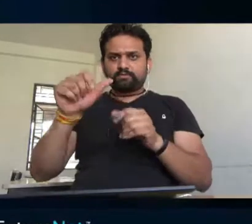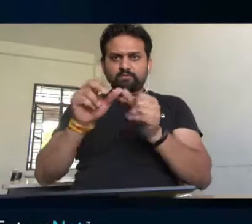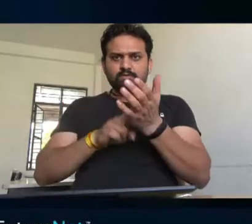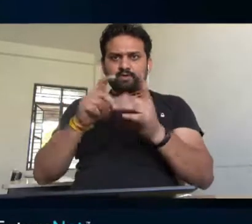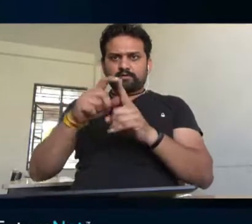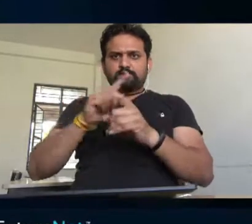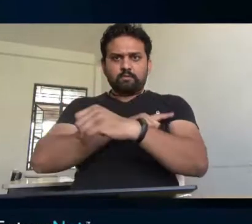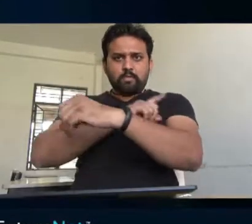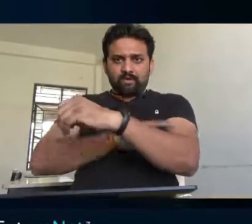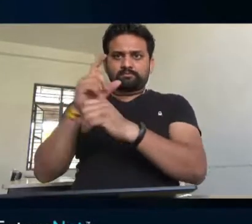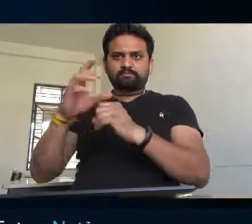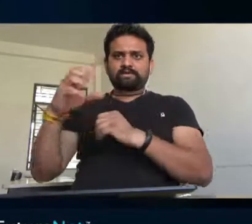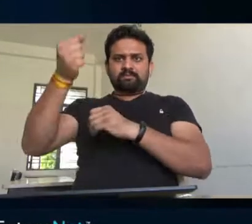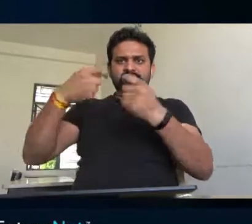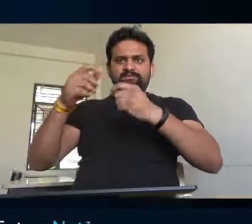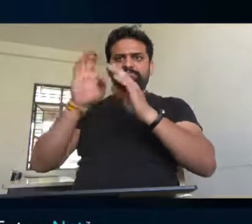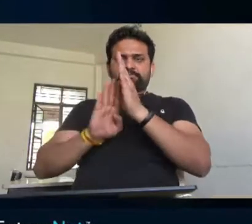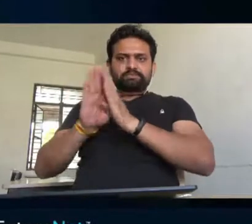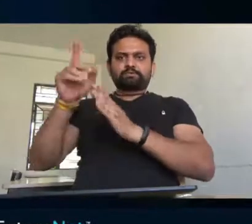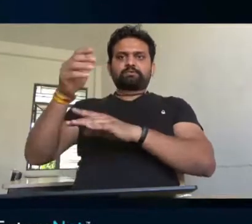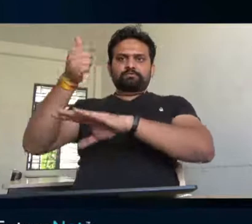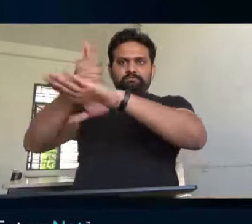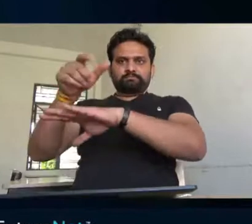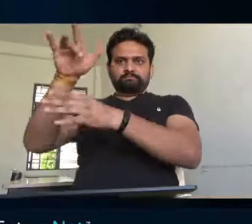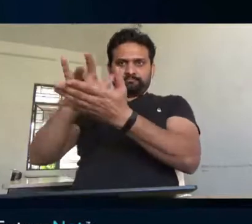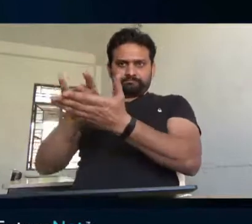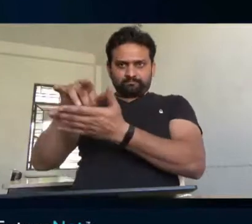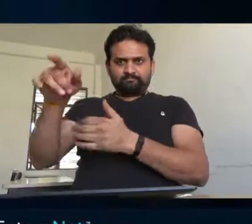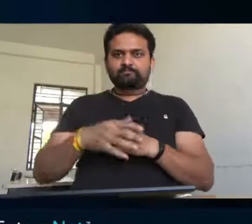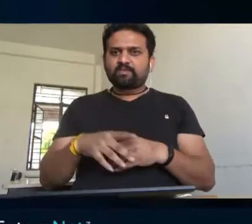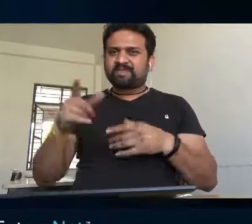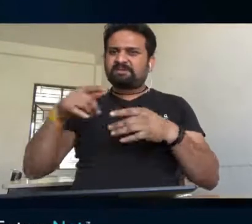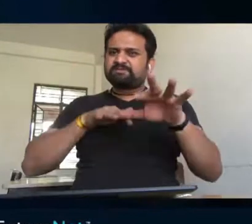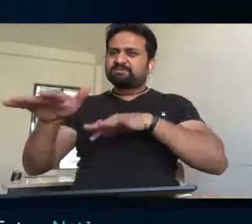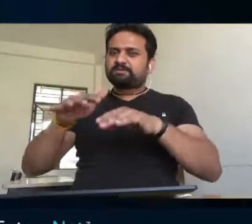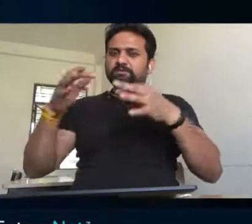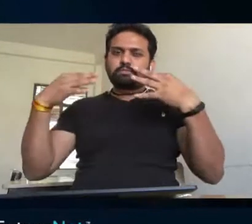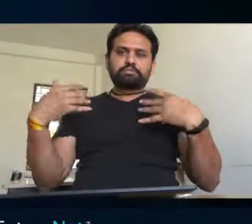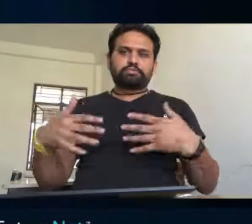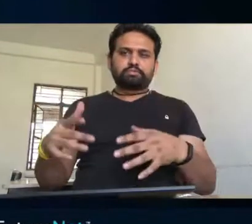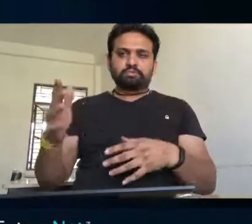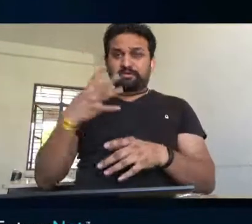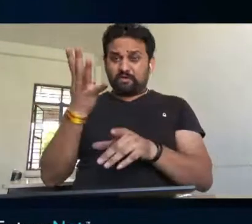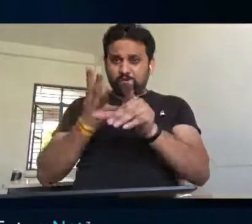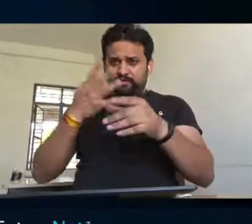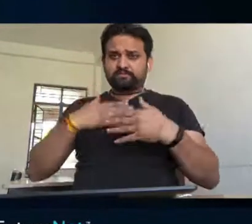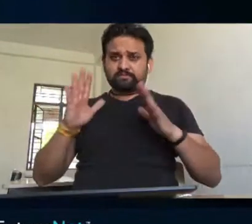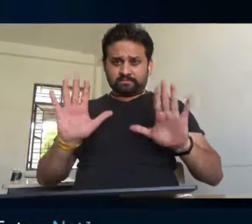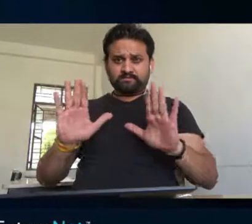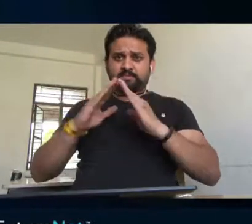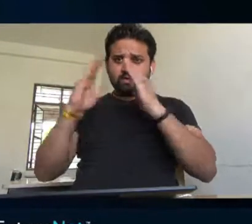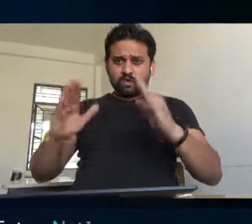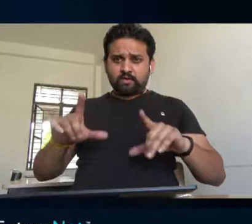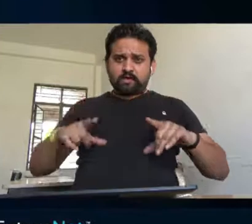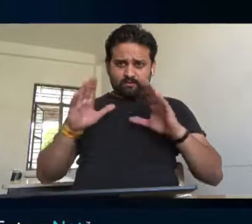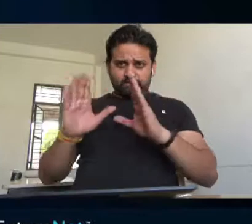time here. So FutureNet Cafe, the next one will be in Wrocław. This is the business capital of Poland. Capital